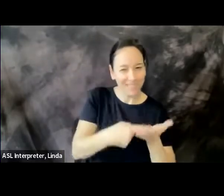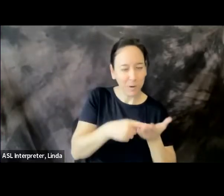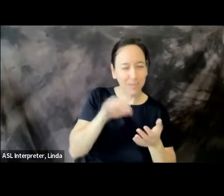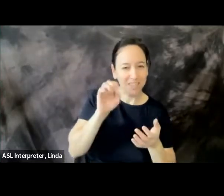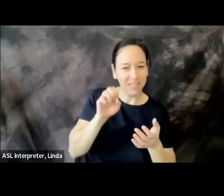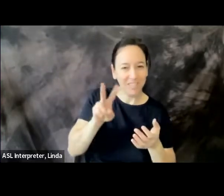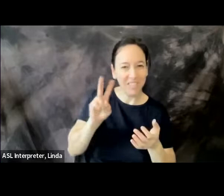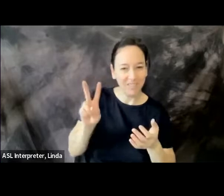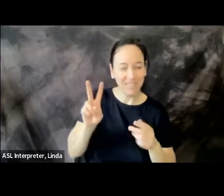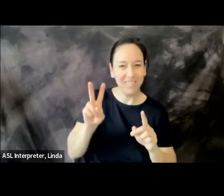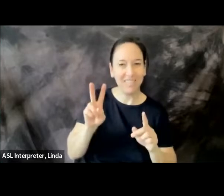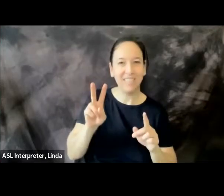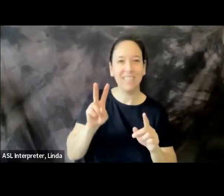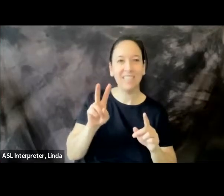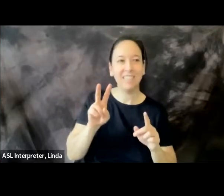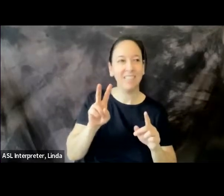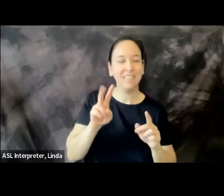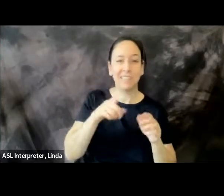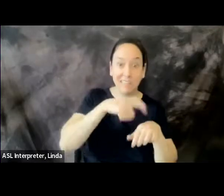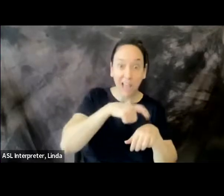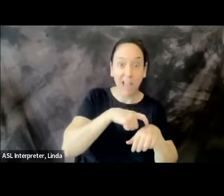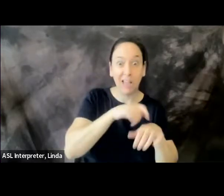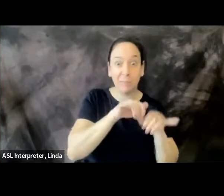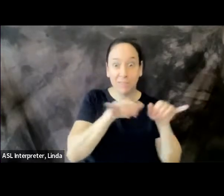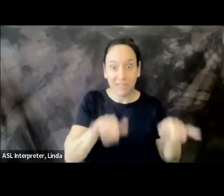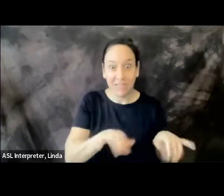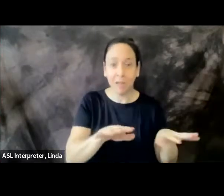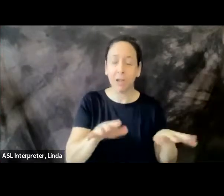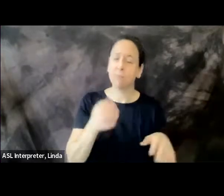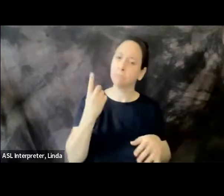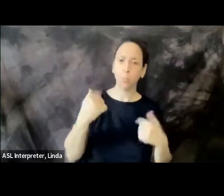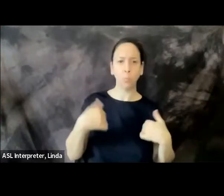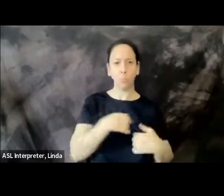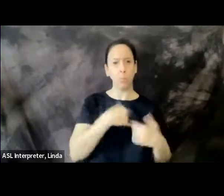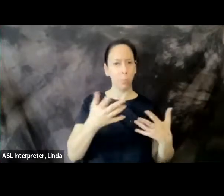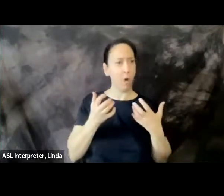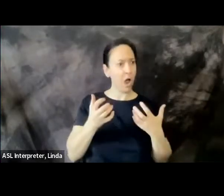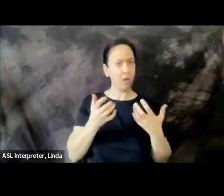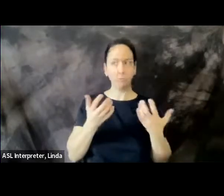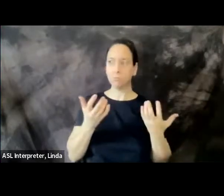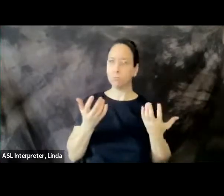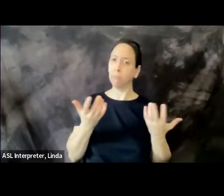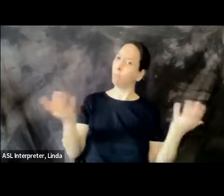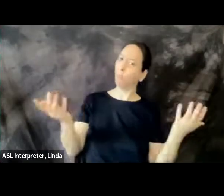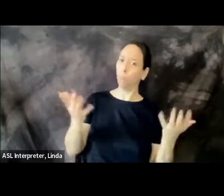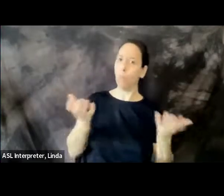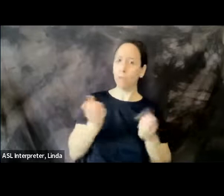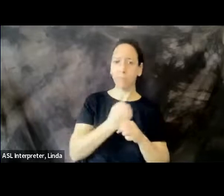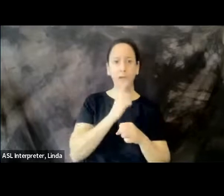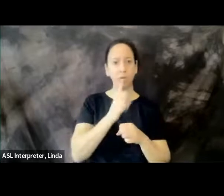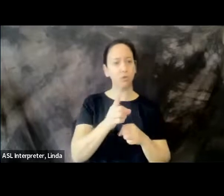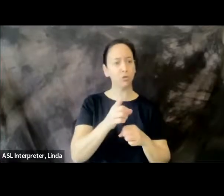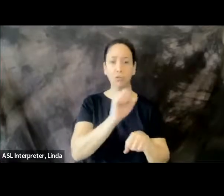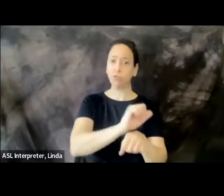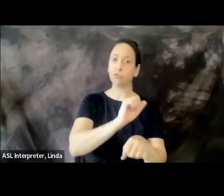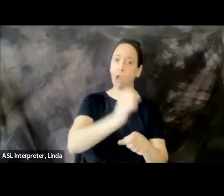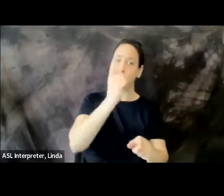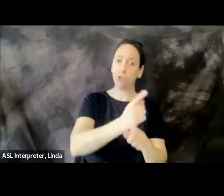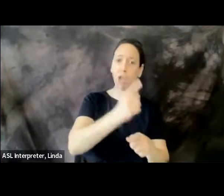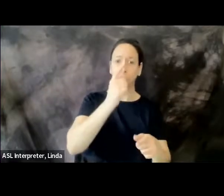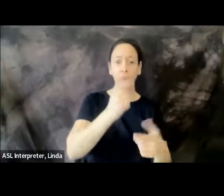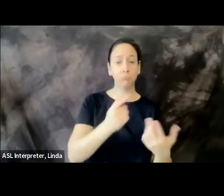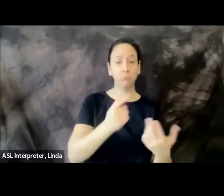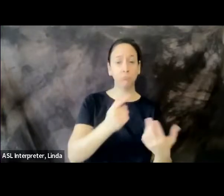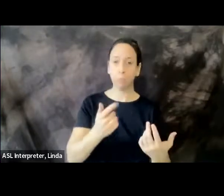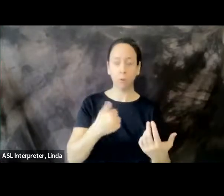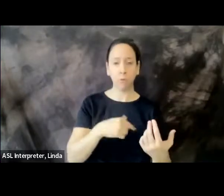reasonable to want to make sure that people are doing the job that they're supposed to be doing. It might sound reasonable that